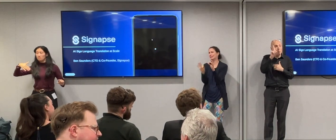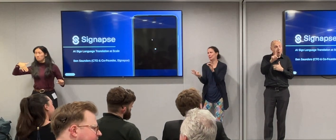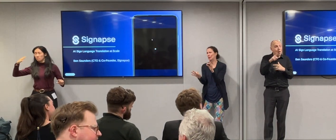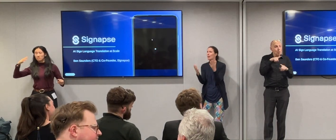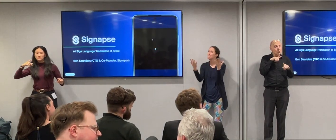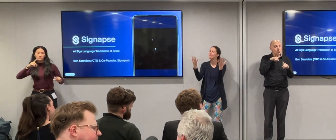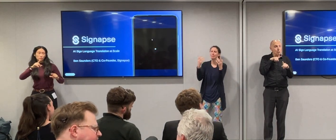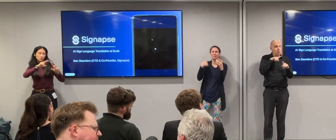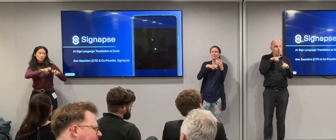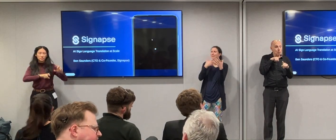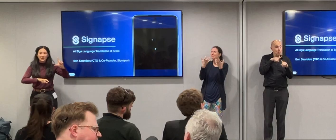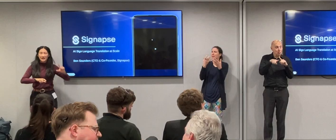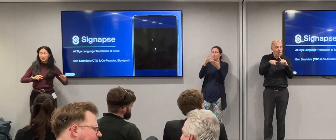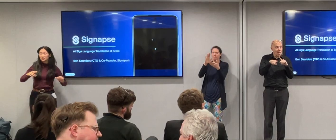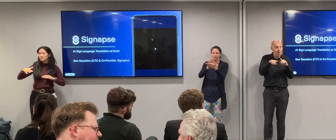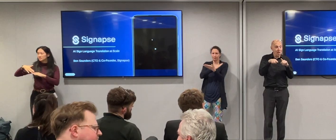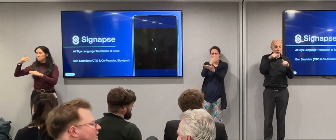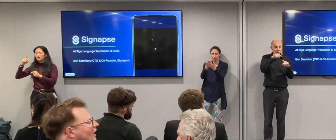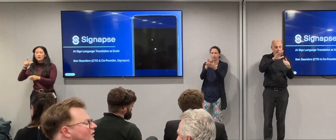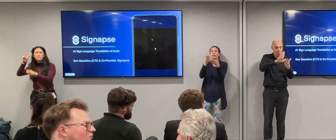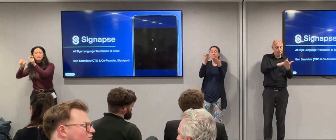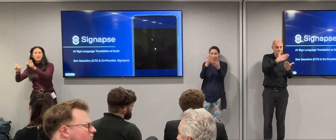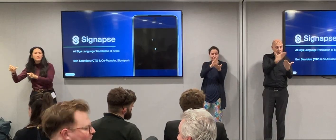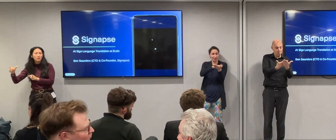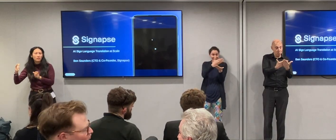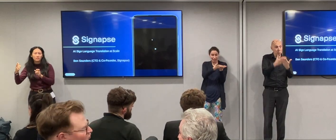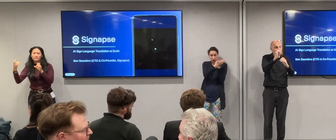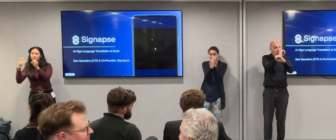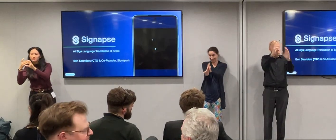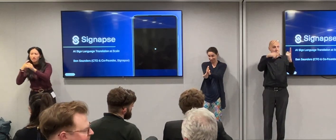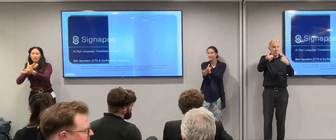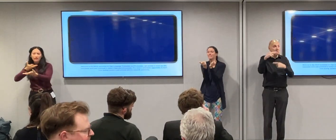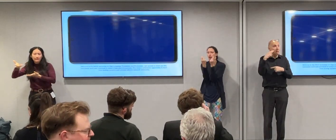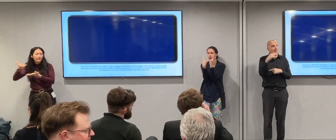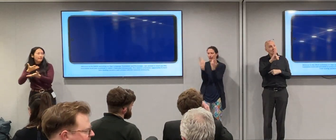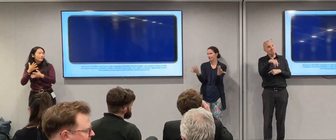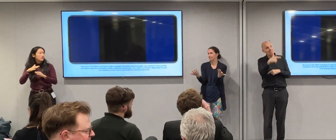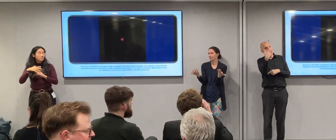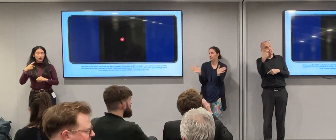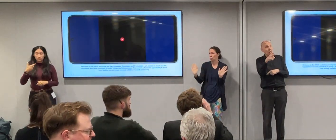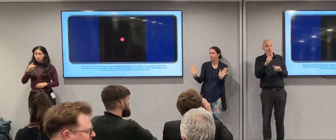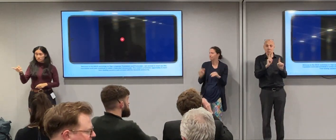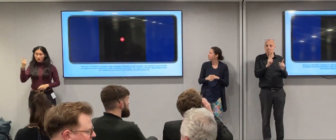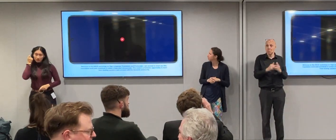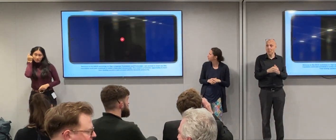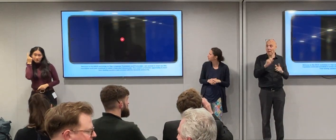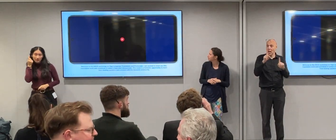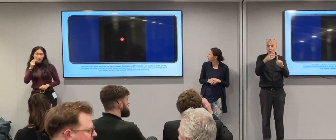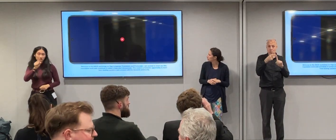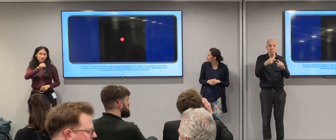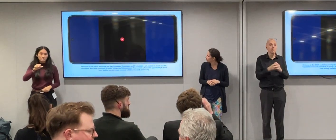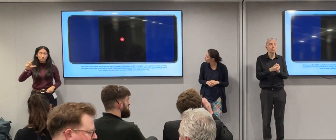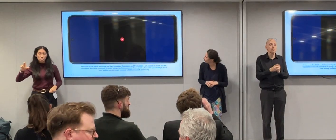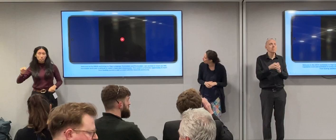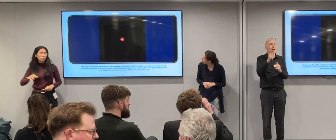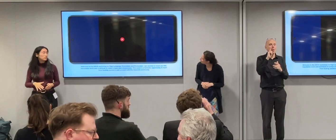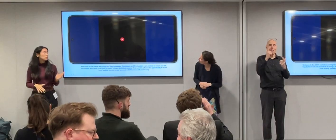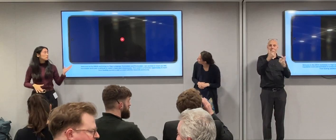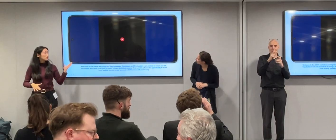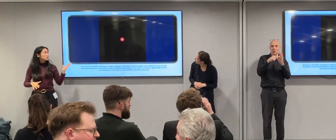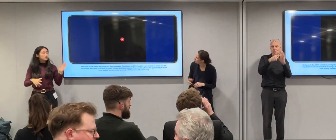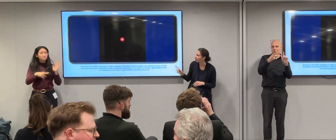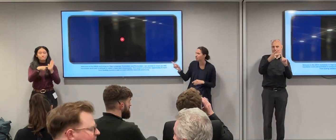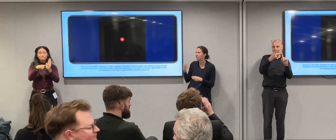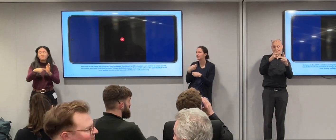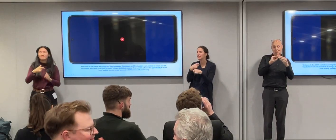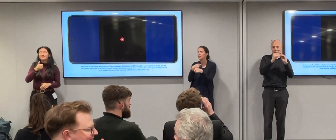here is make translations that are understandable to deaf people. Thought it'd be also fun to show another one. Created this